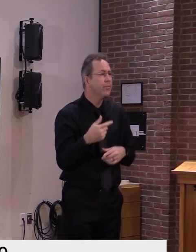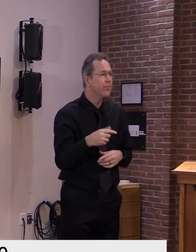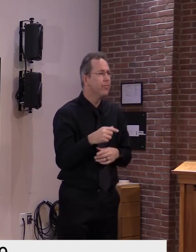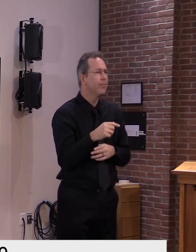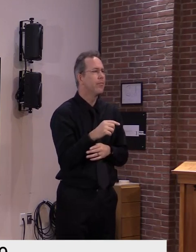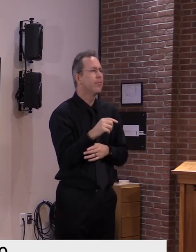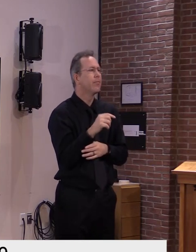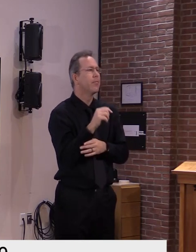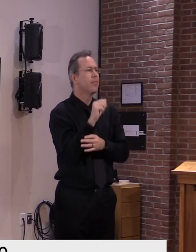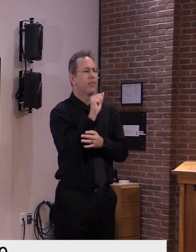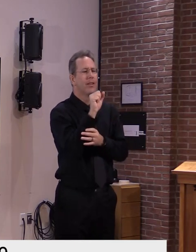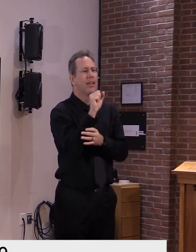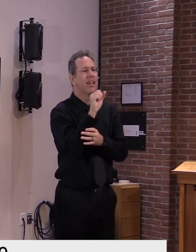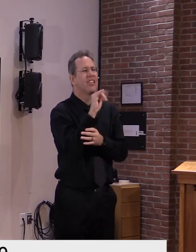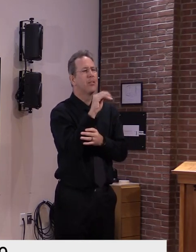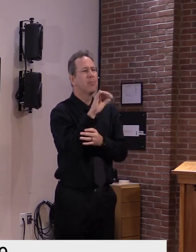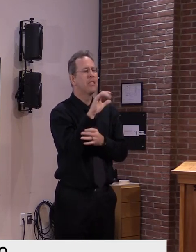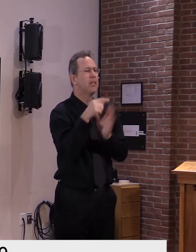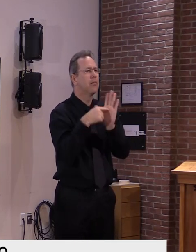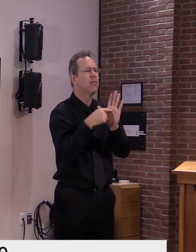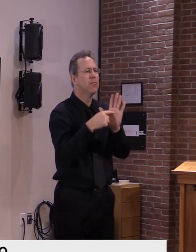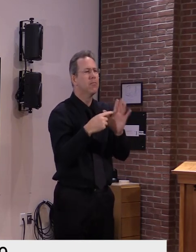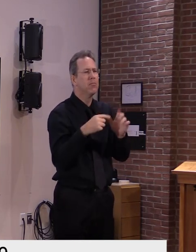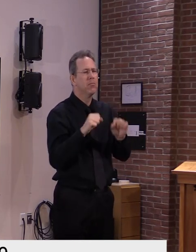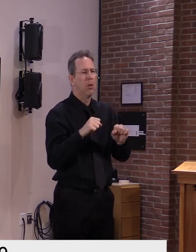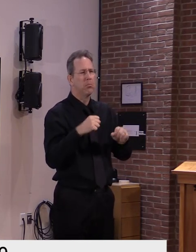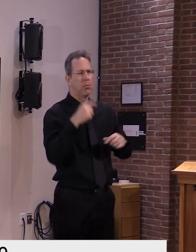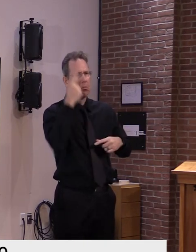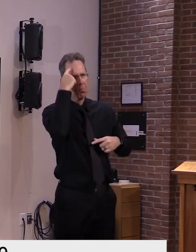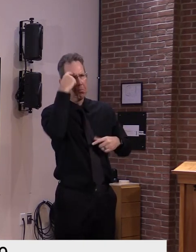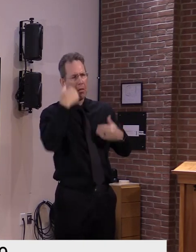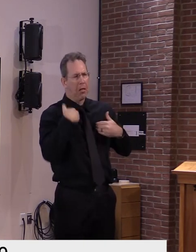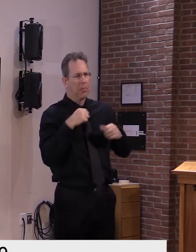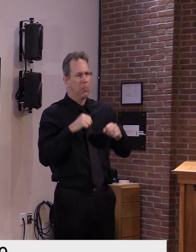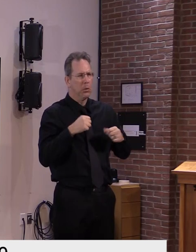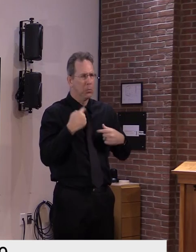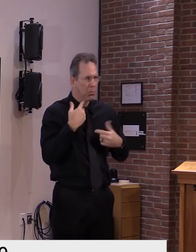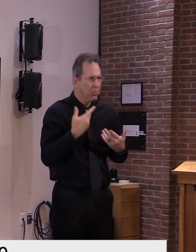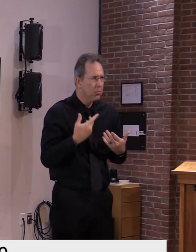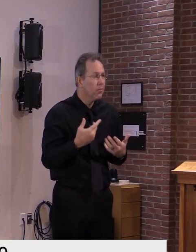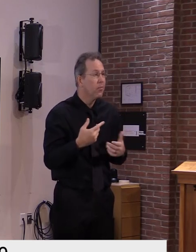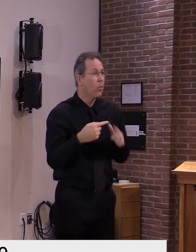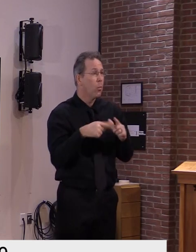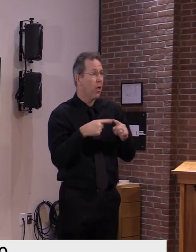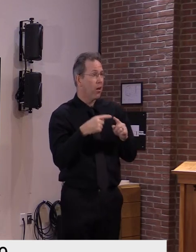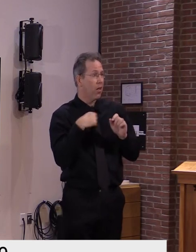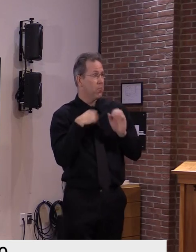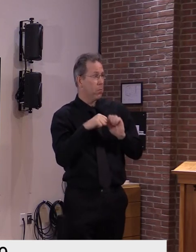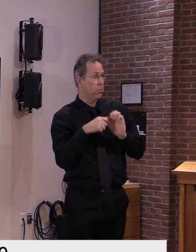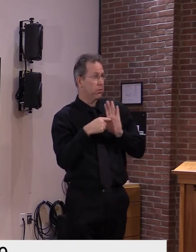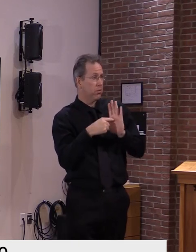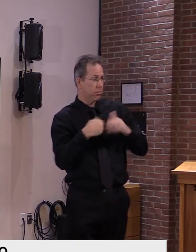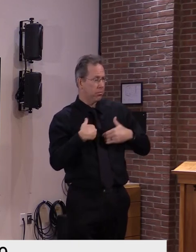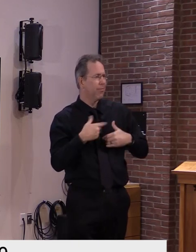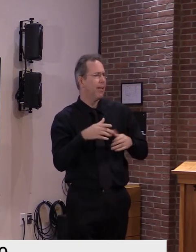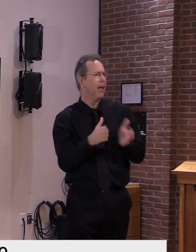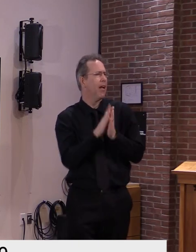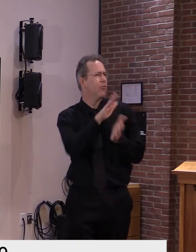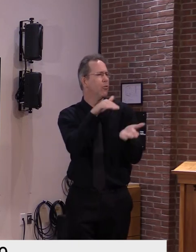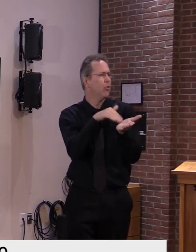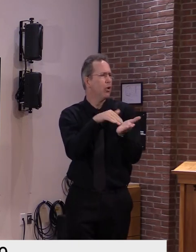these are designed for that. Those who do have symptoms work usually through their healthcare system and their healthcare providers.